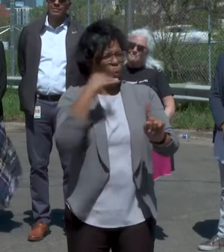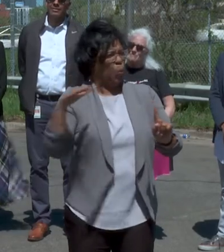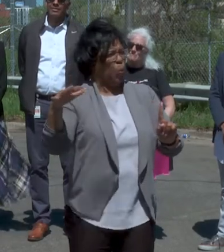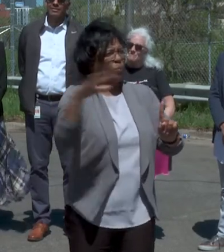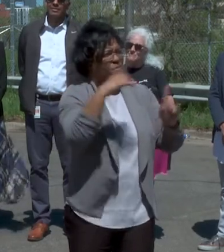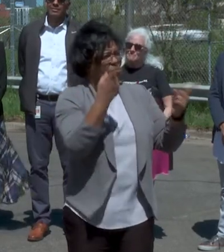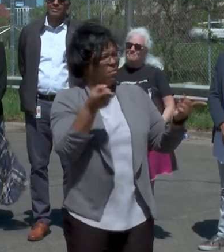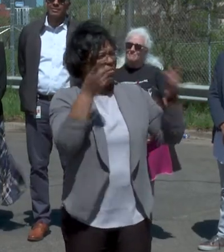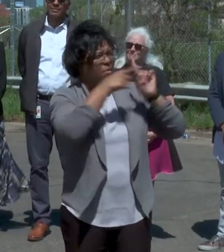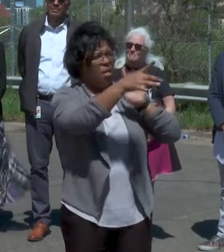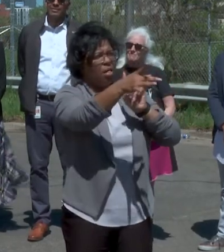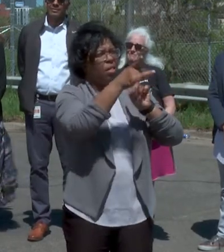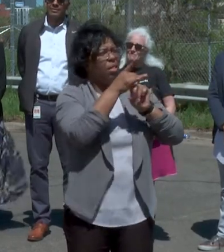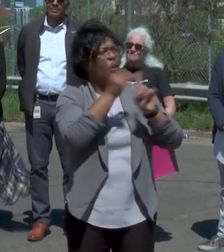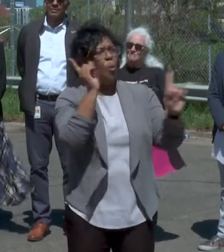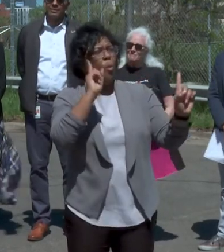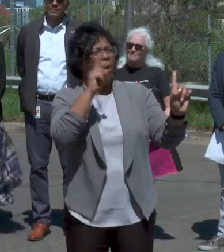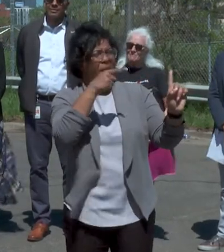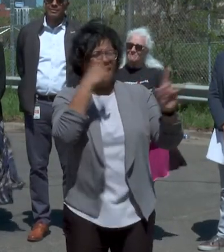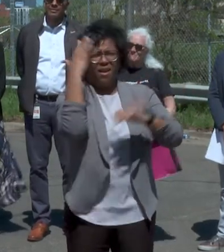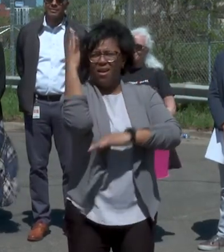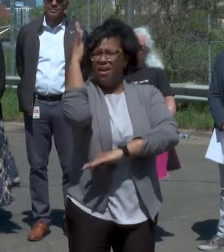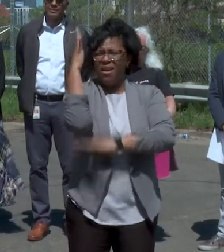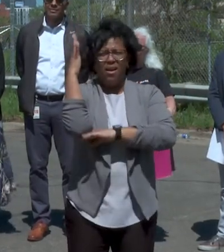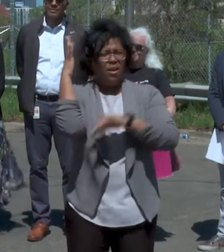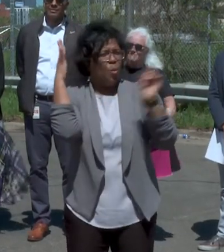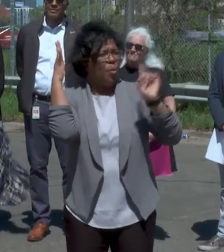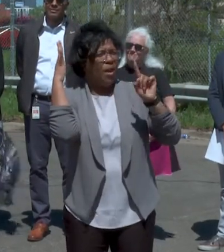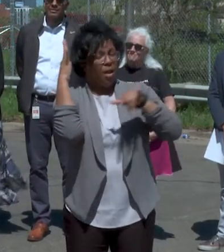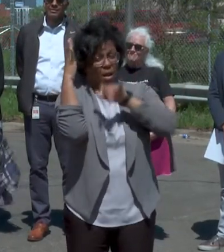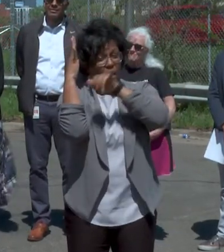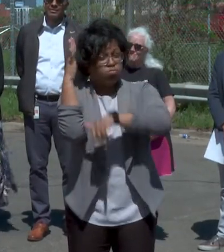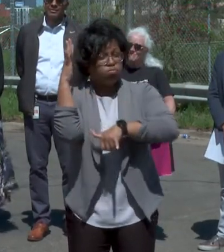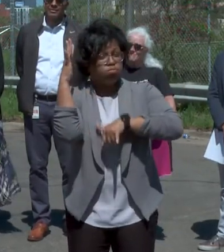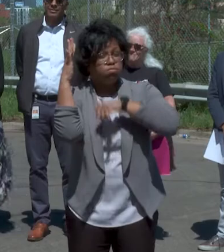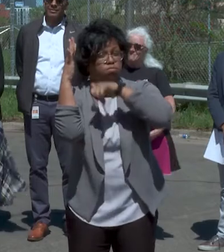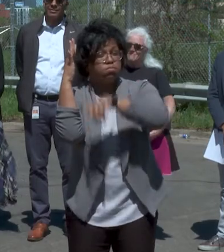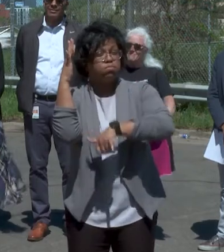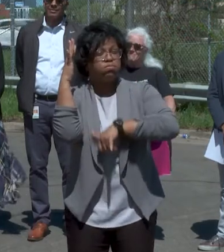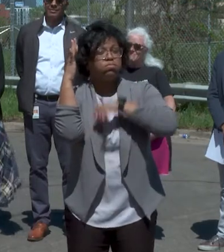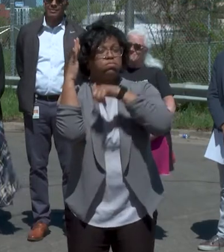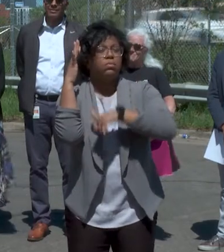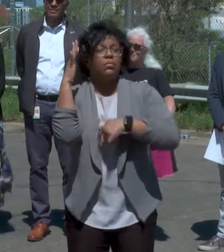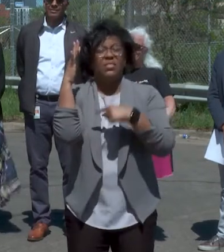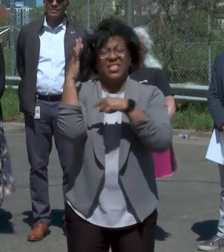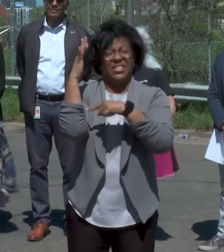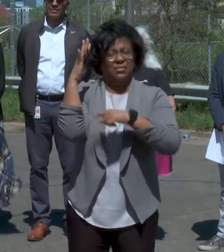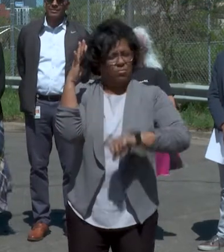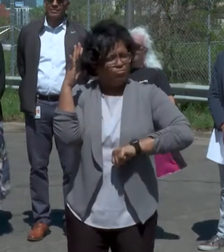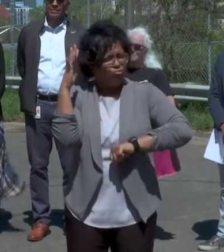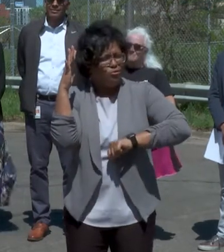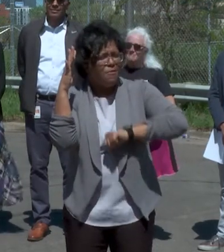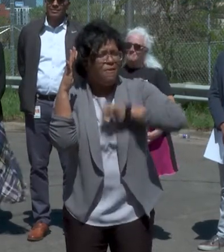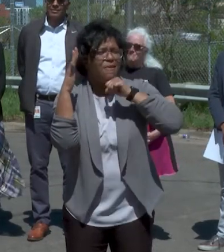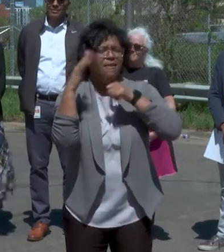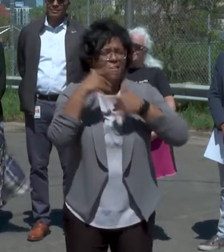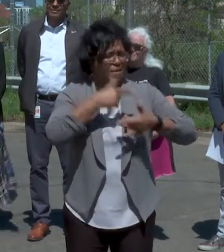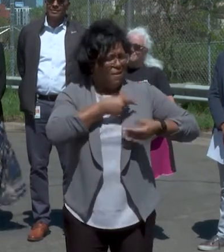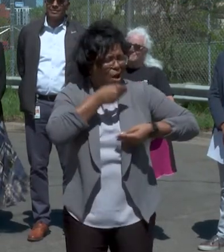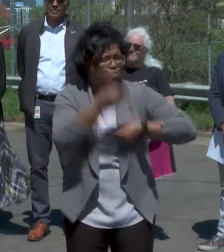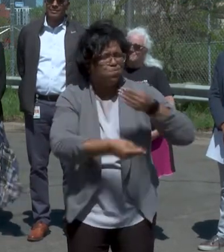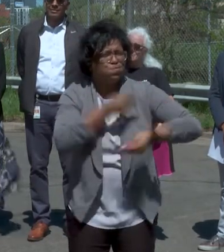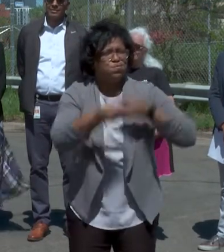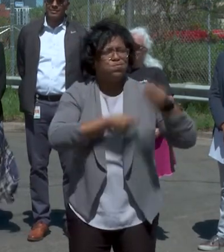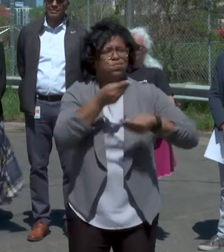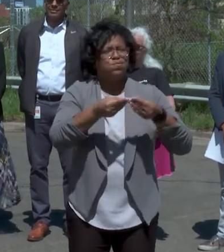stand. Here among the children of the sap is no pride of ancestry. A birch may wear no less